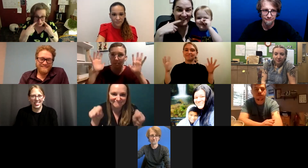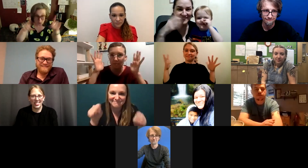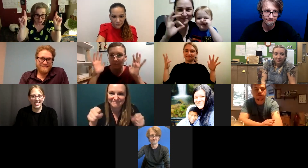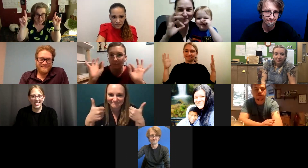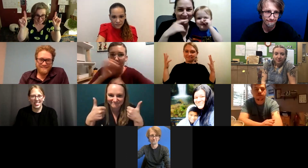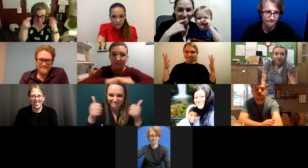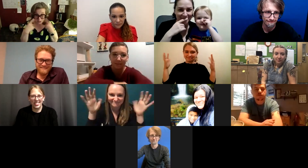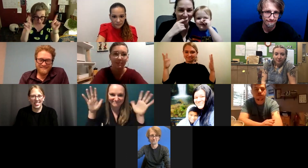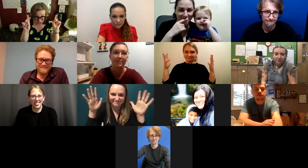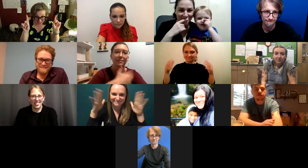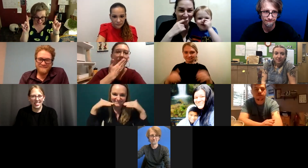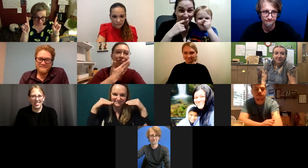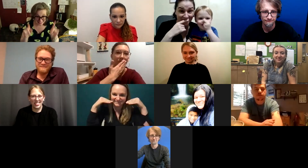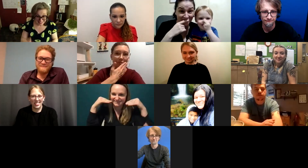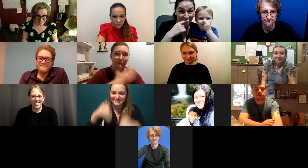The word.